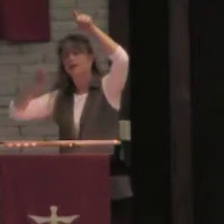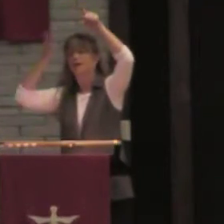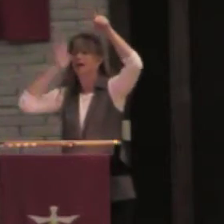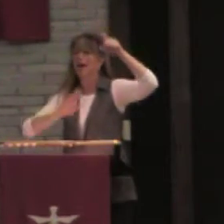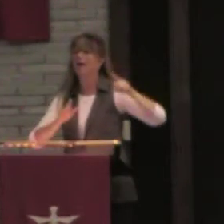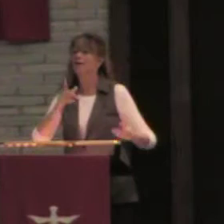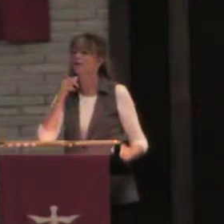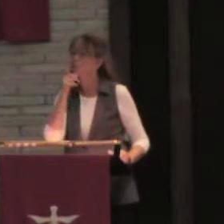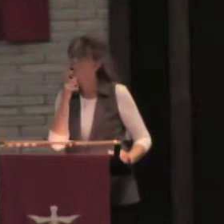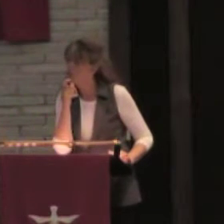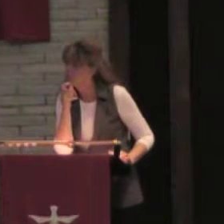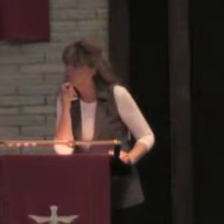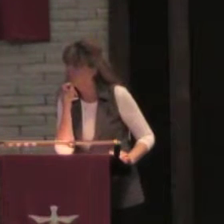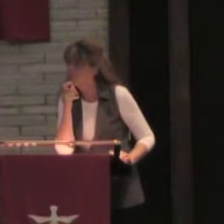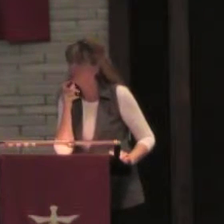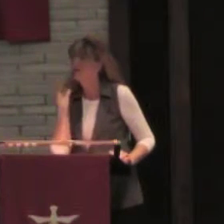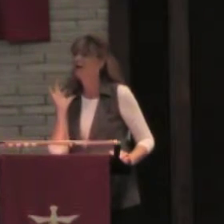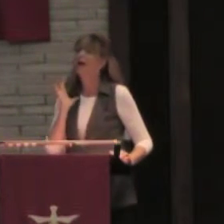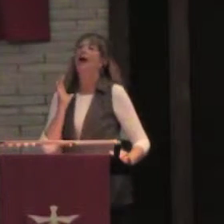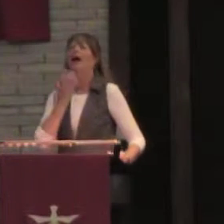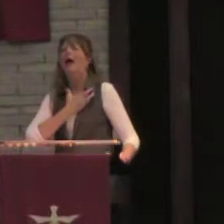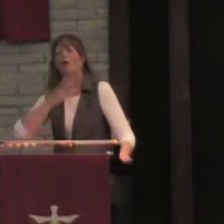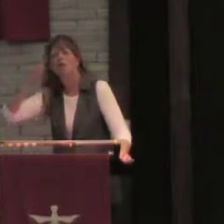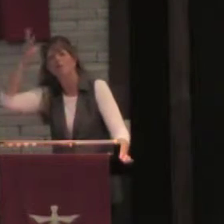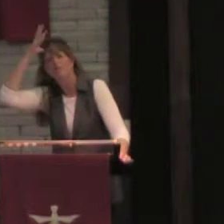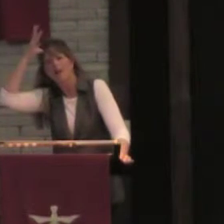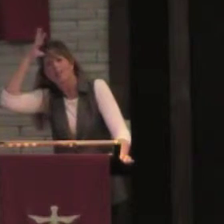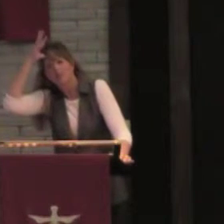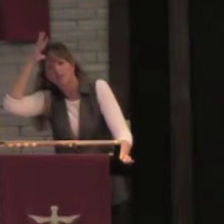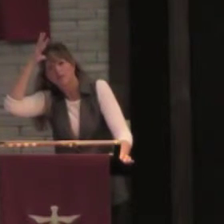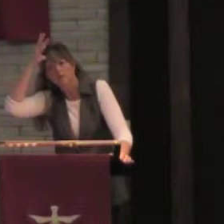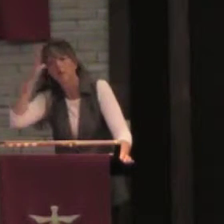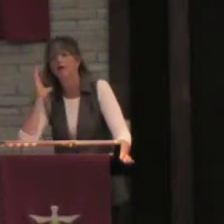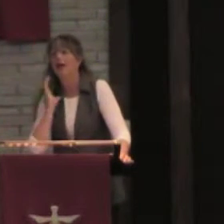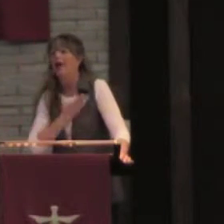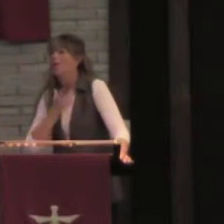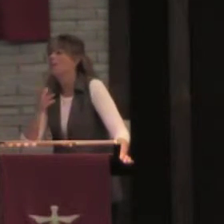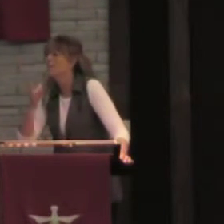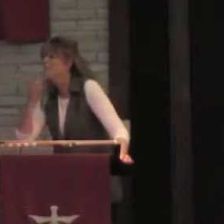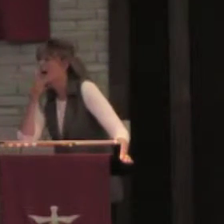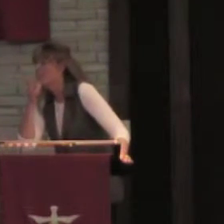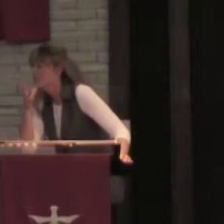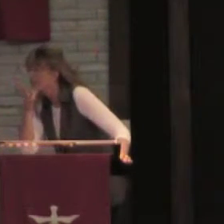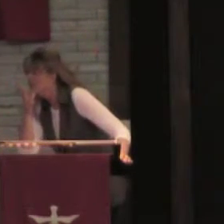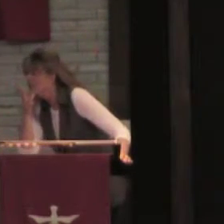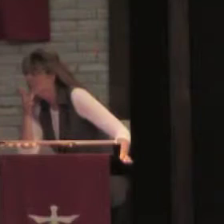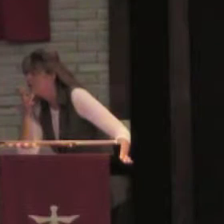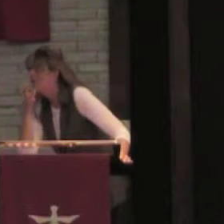Think about God over and over. Think about who He is. He is our Father, our Mother.